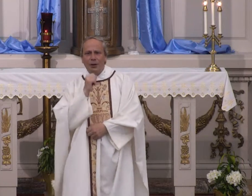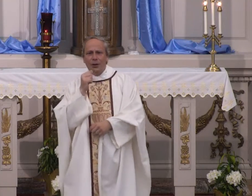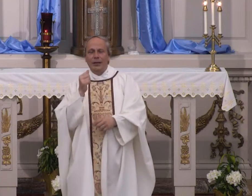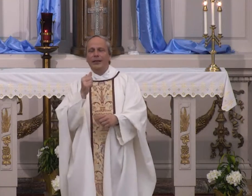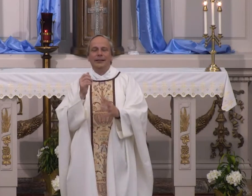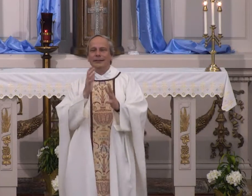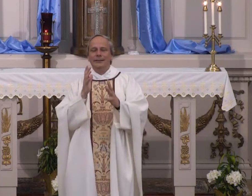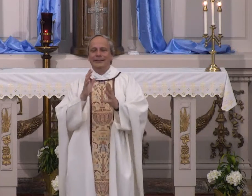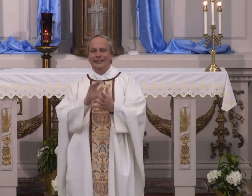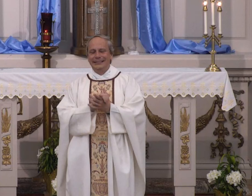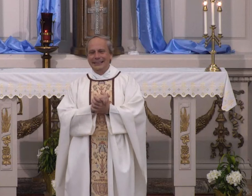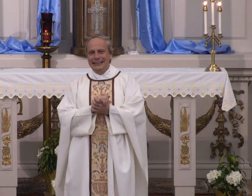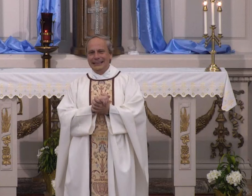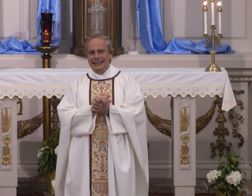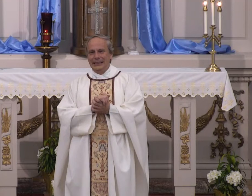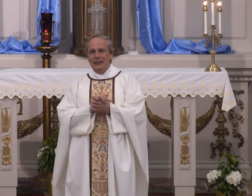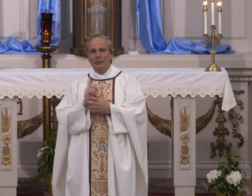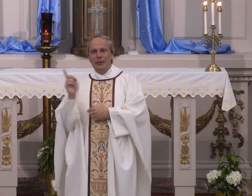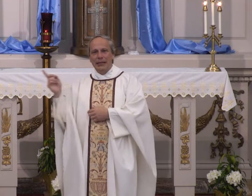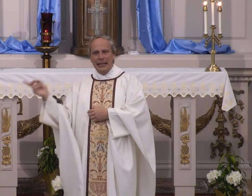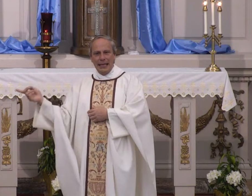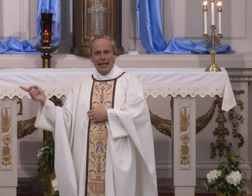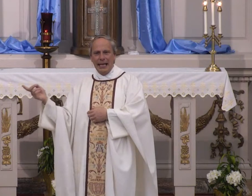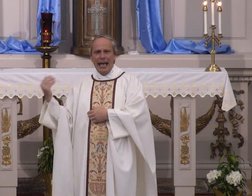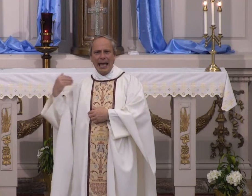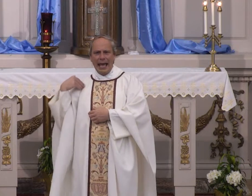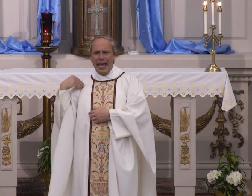don't worship us.